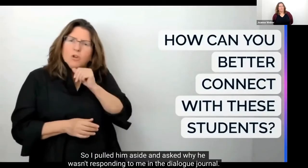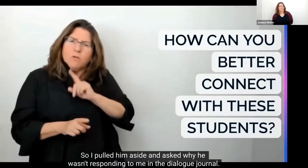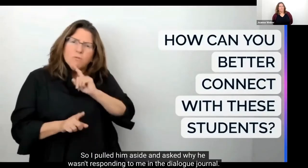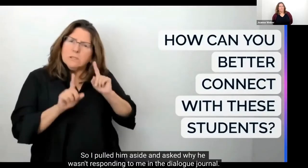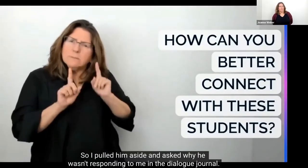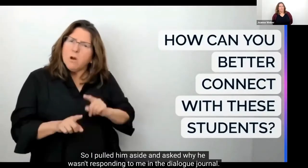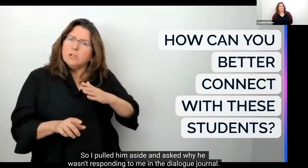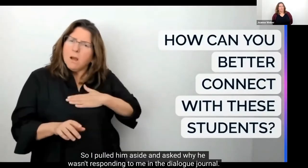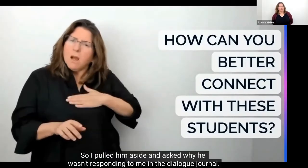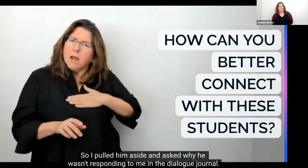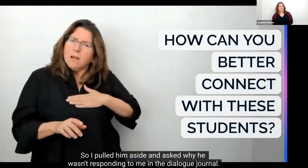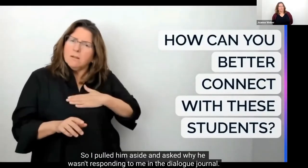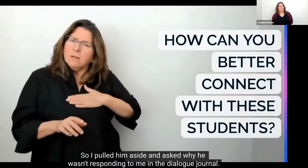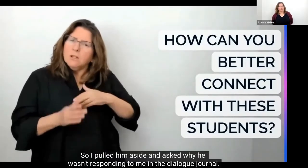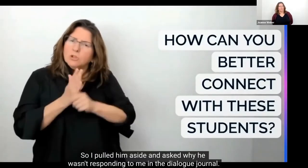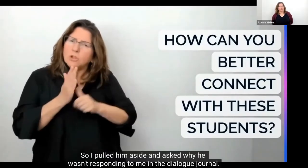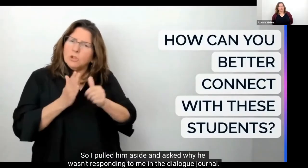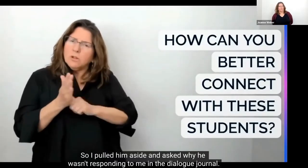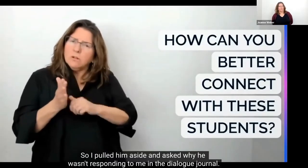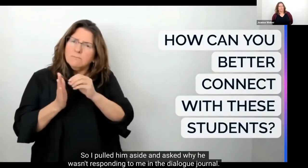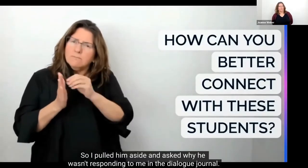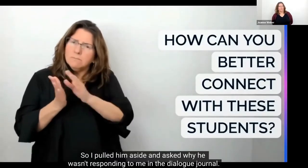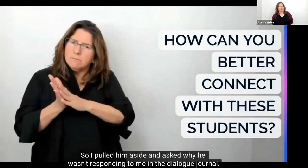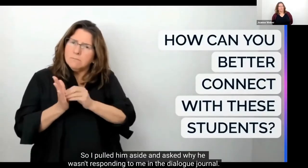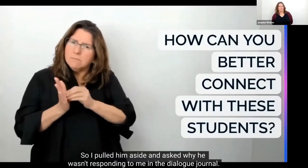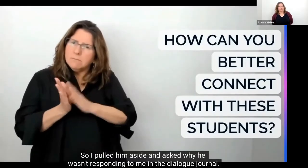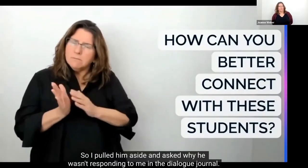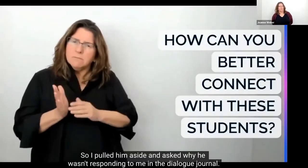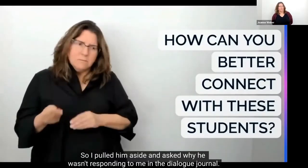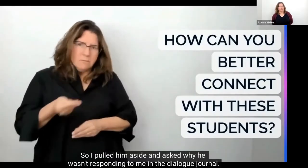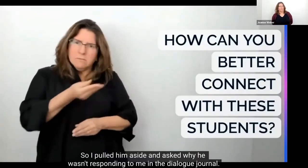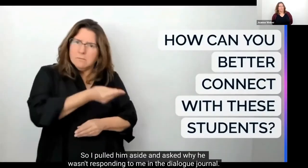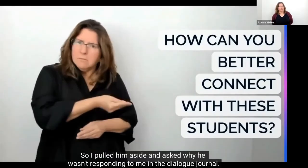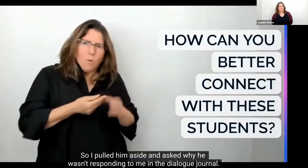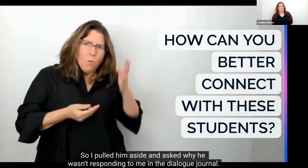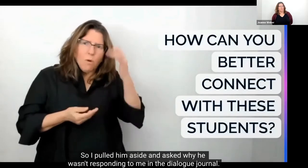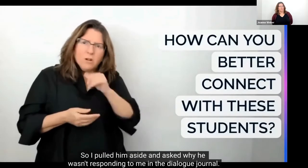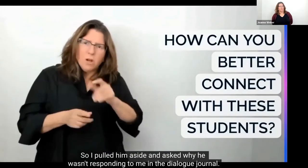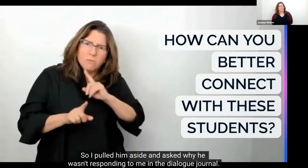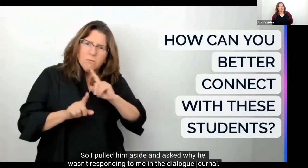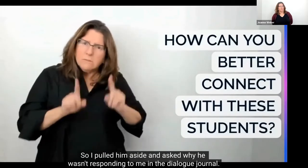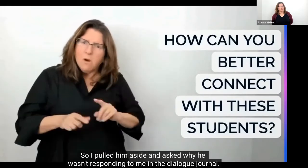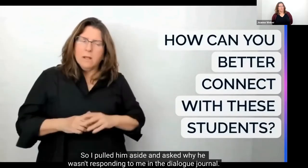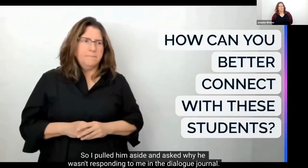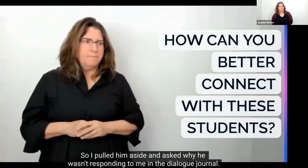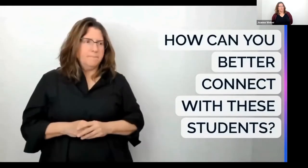So I pulled him aside and asked why he wasn't responding to me in the dialogue journal.